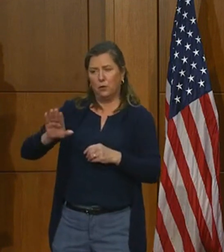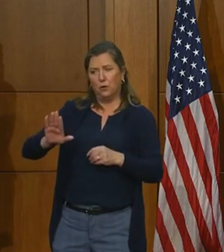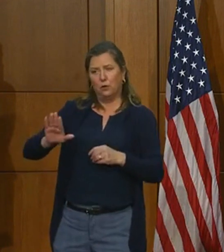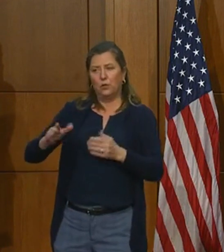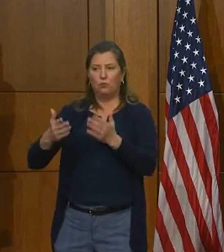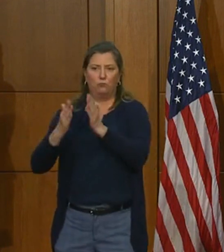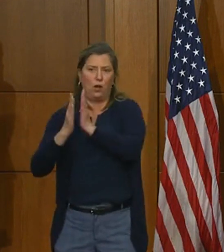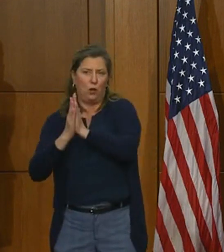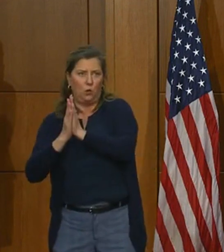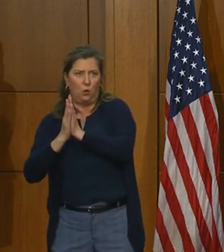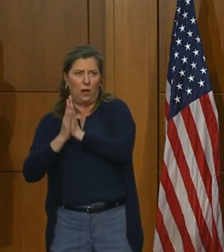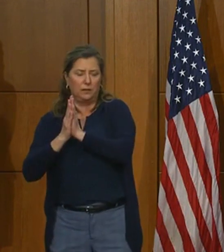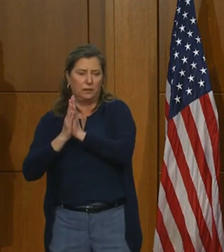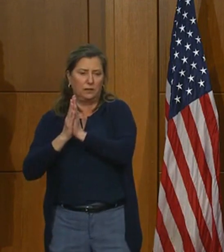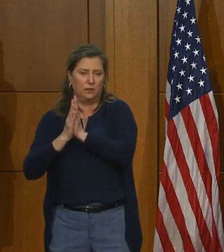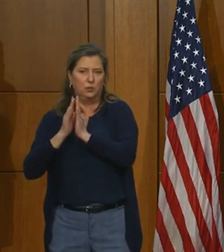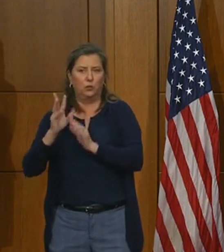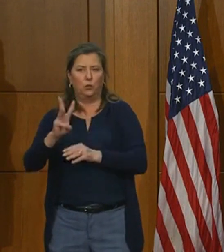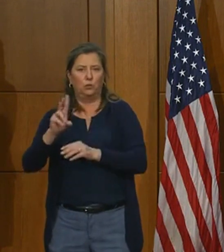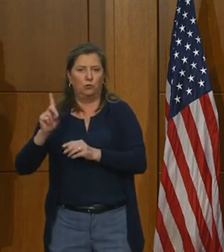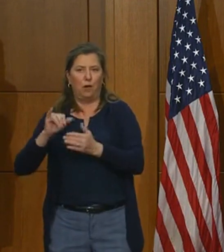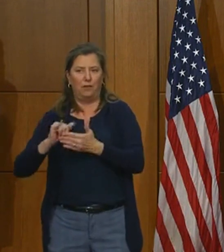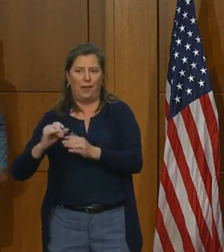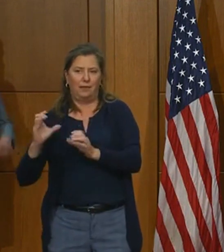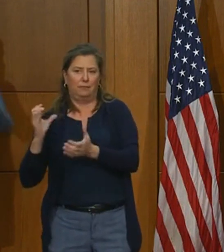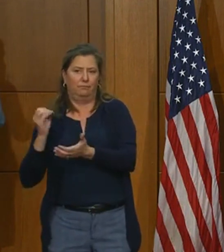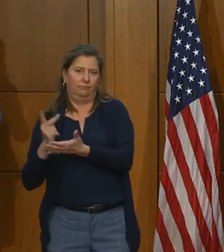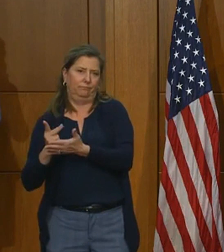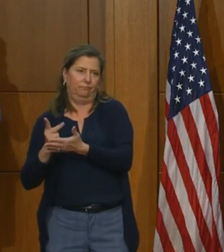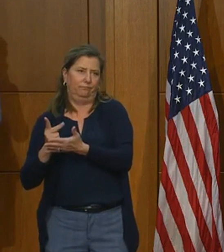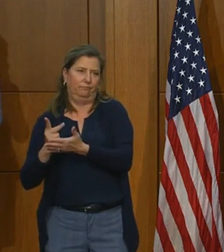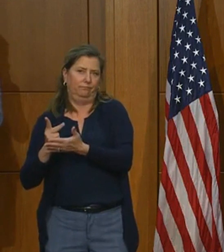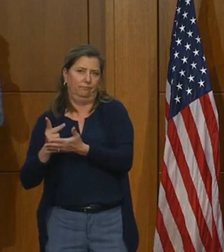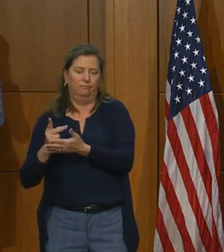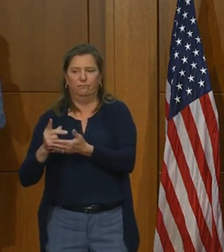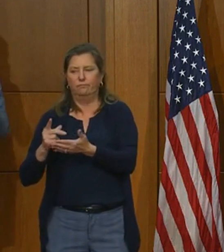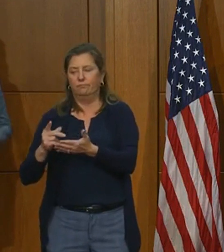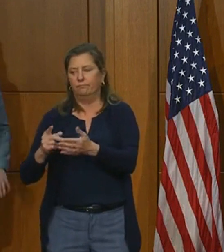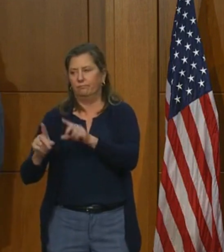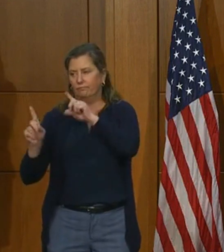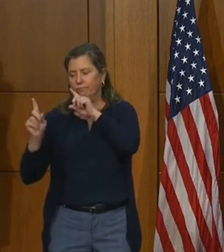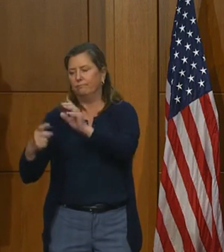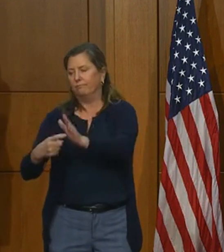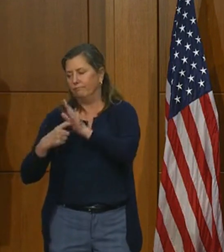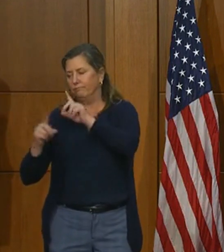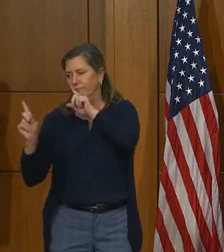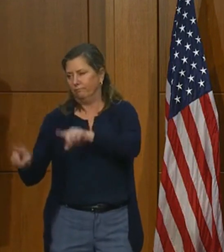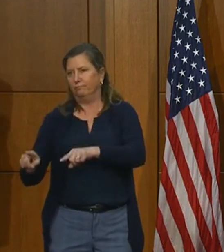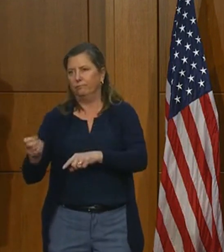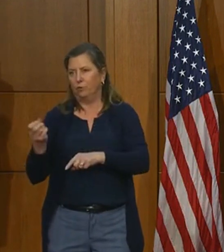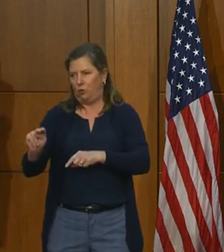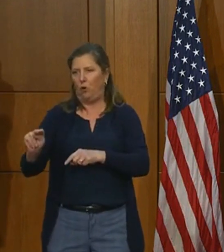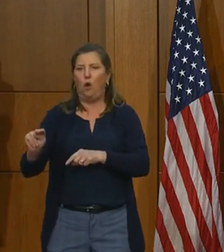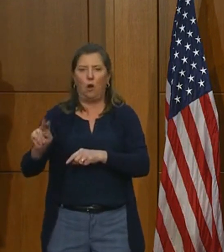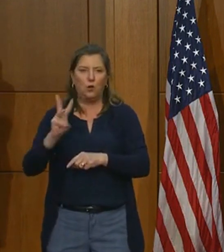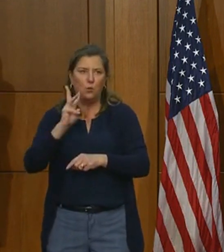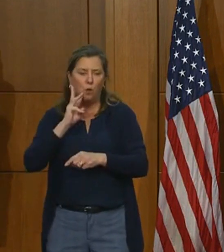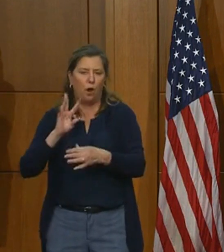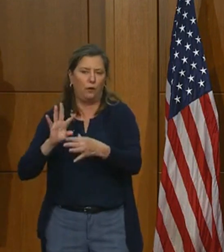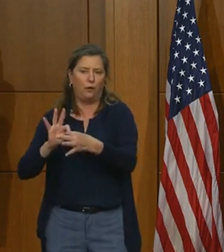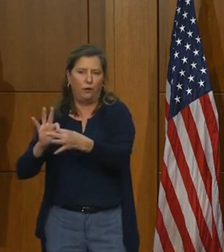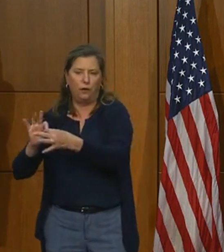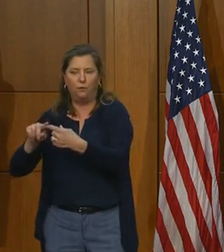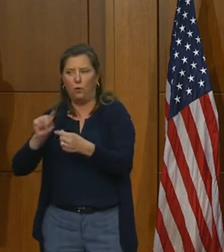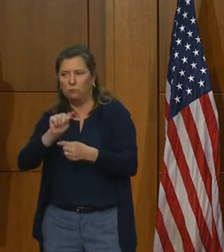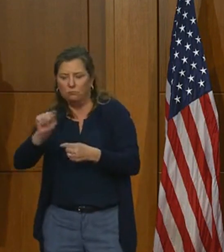Petersburg's request to rescind the certification I issued mandating that they turn on the water connections